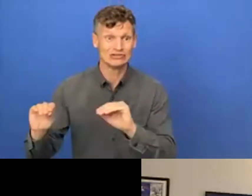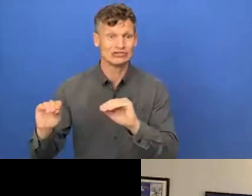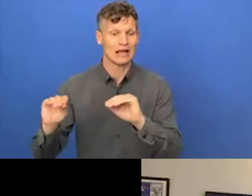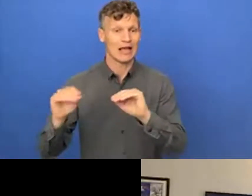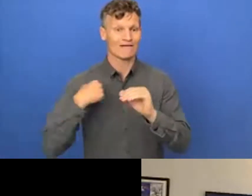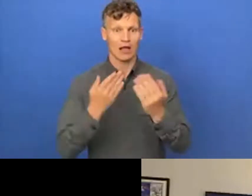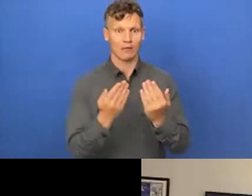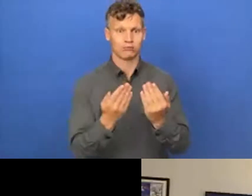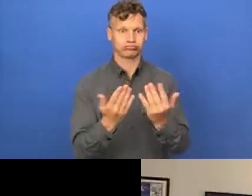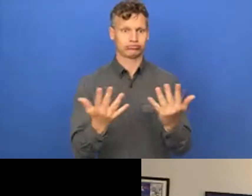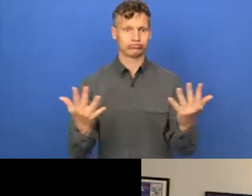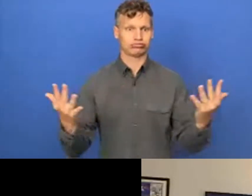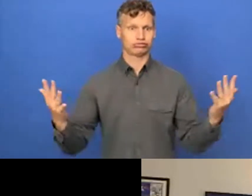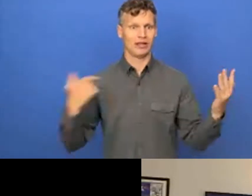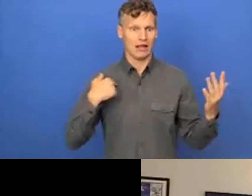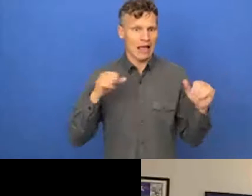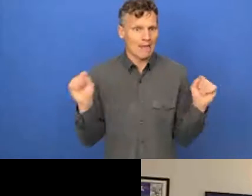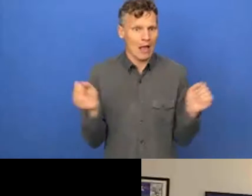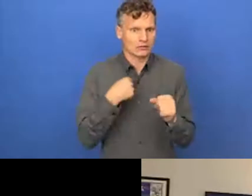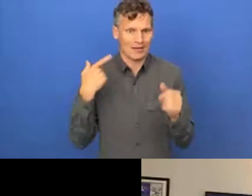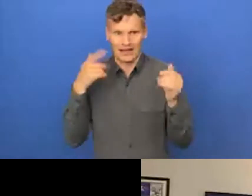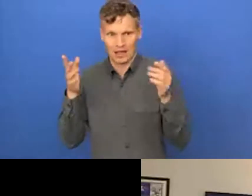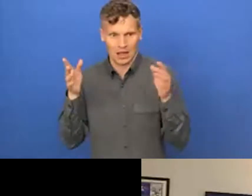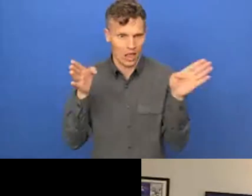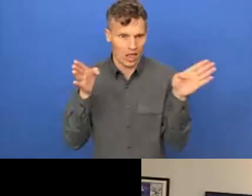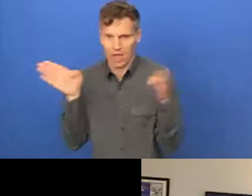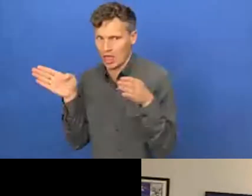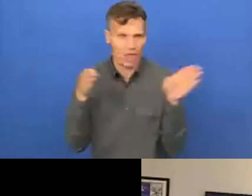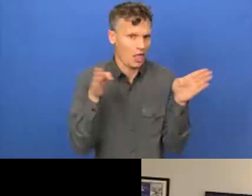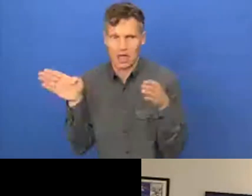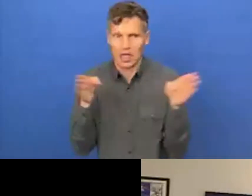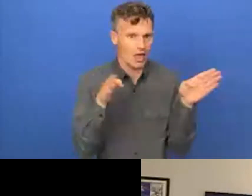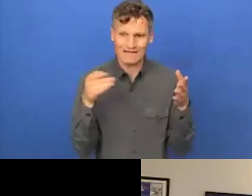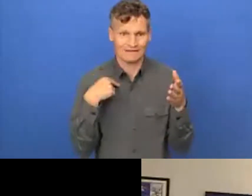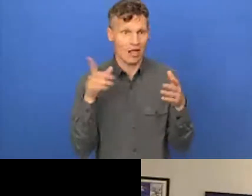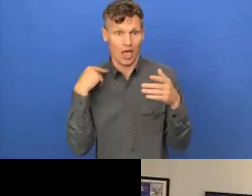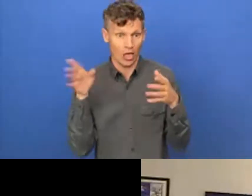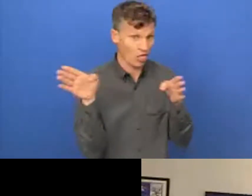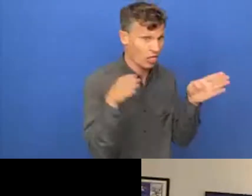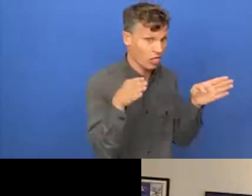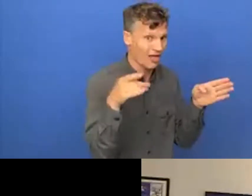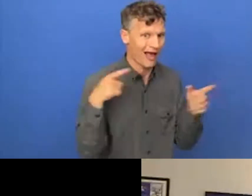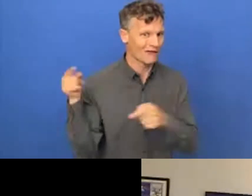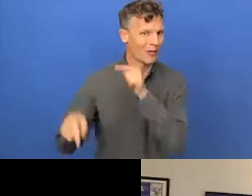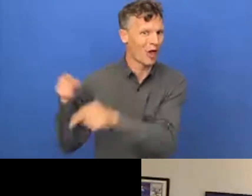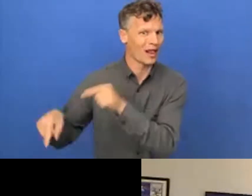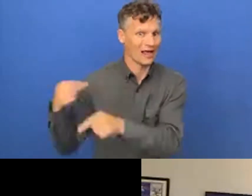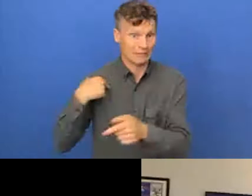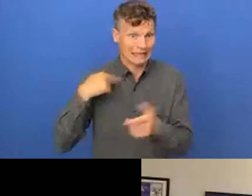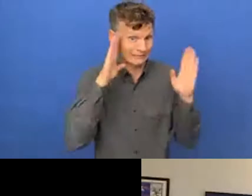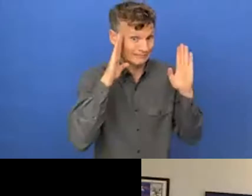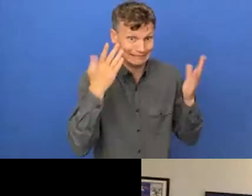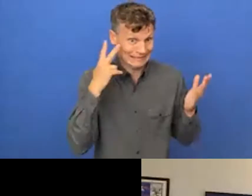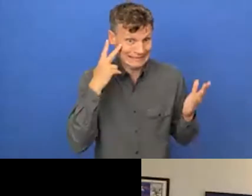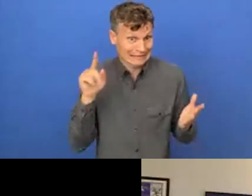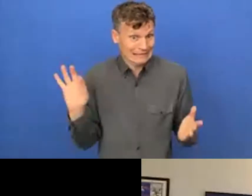can't actually do something when bullying happens because there's 40 students or 50 students or what have you in a